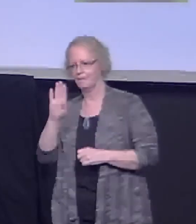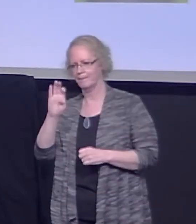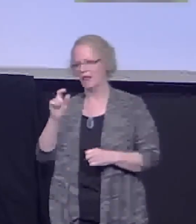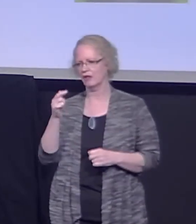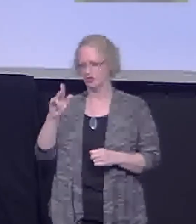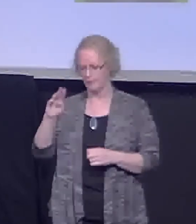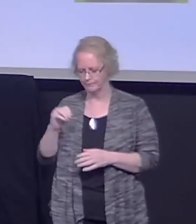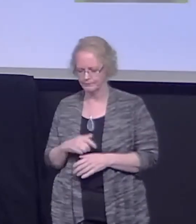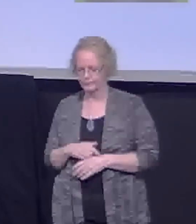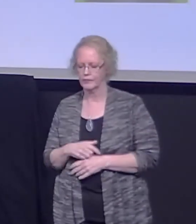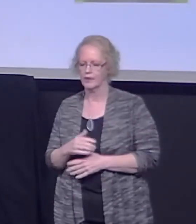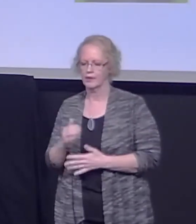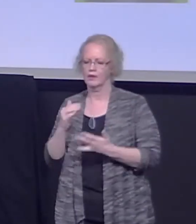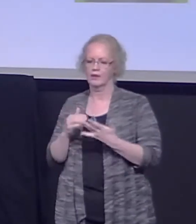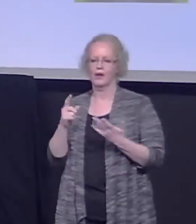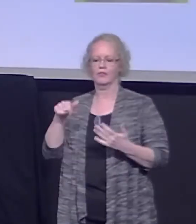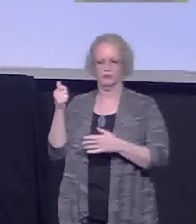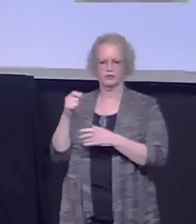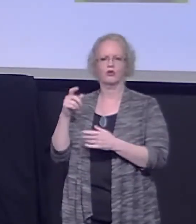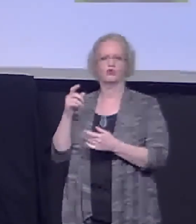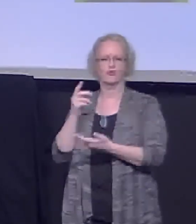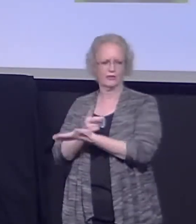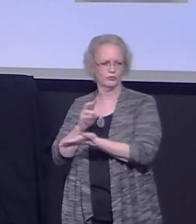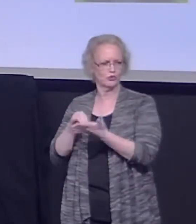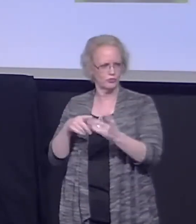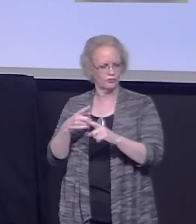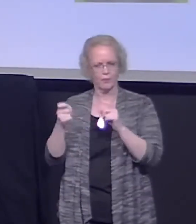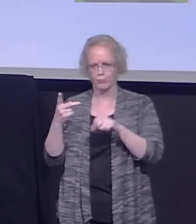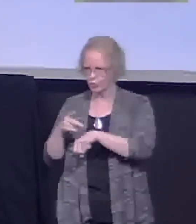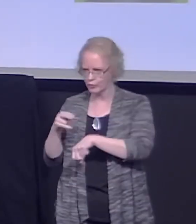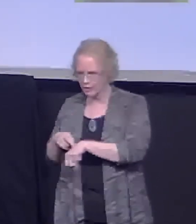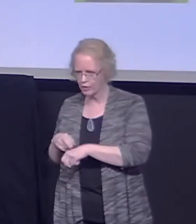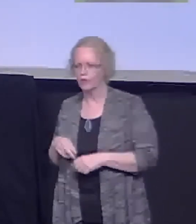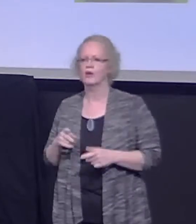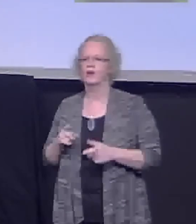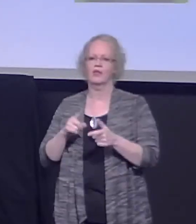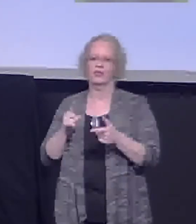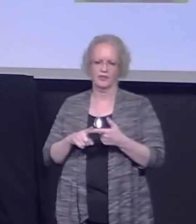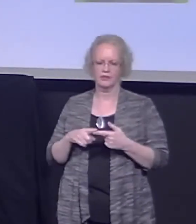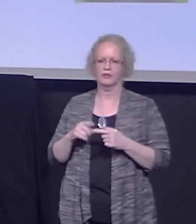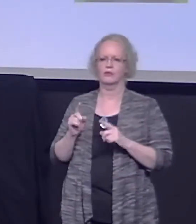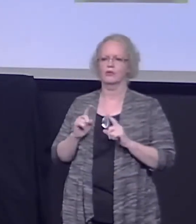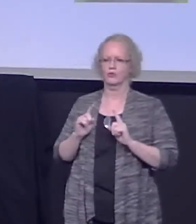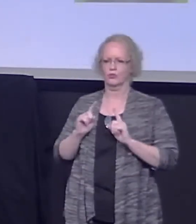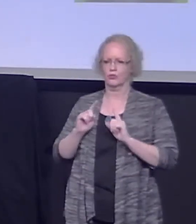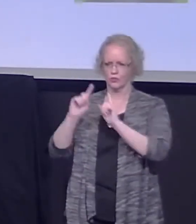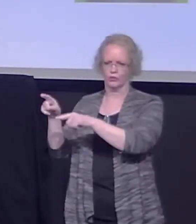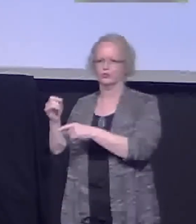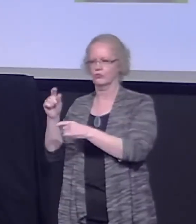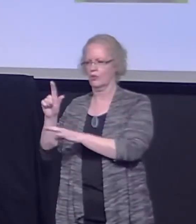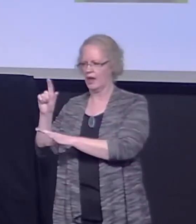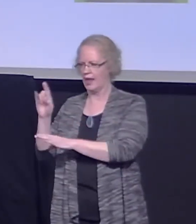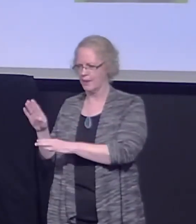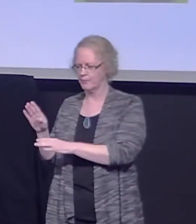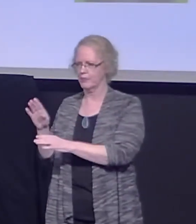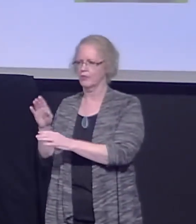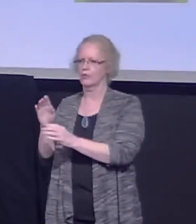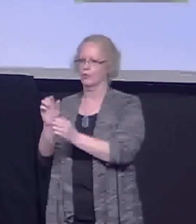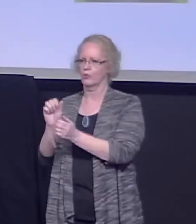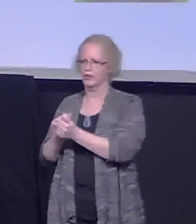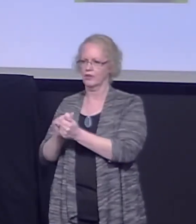a graduate student from Puerto Rico who then went to Nikos Logothidis' lab with the help of our